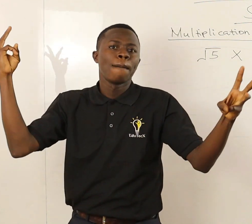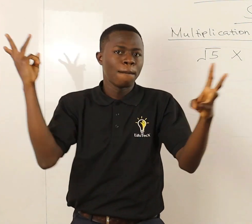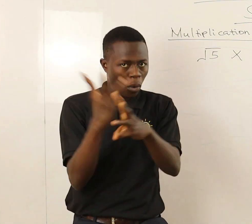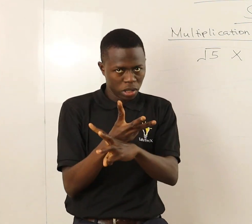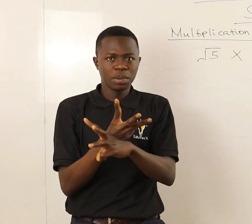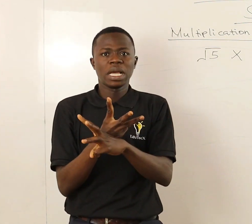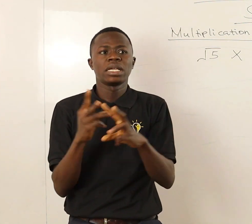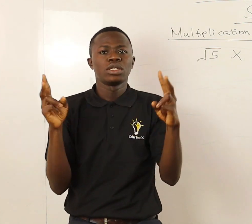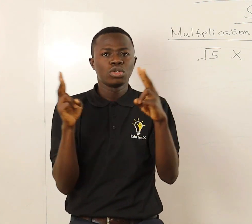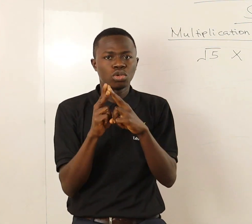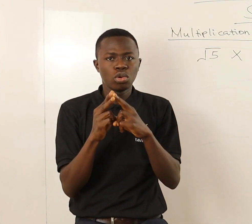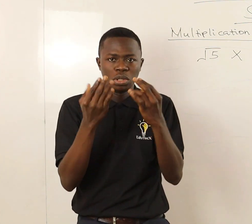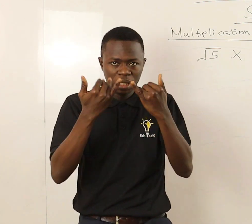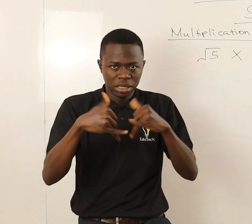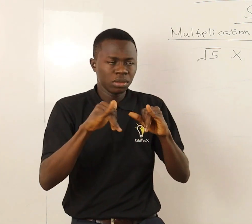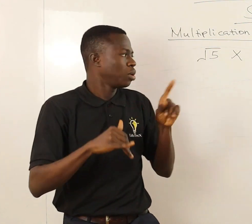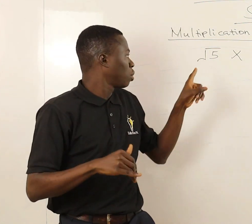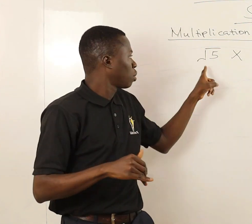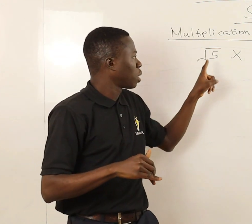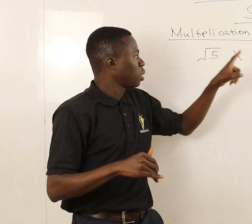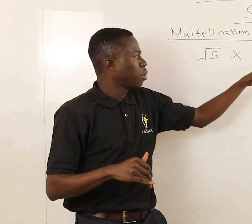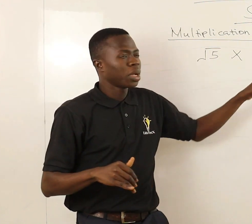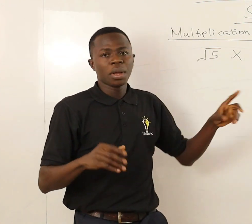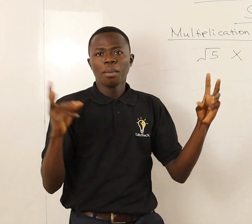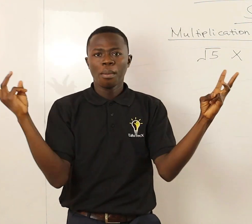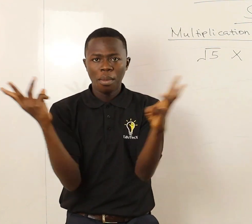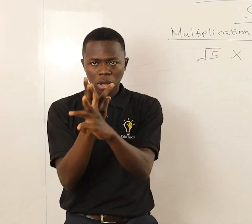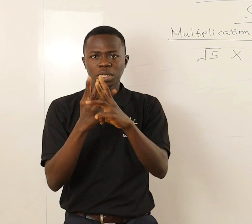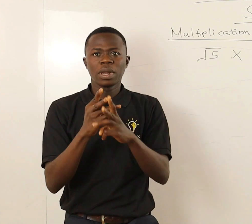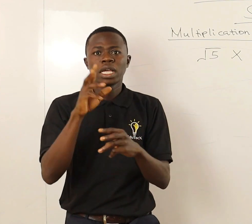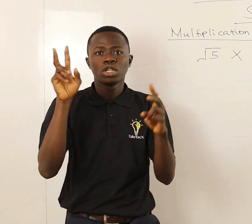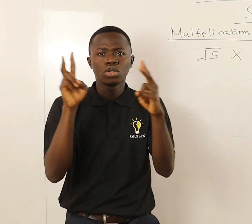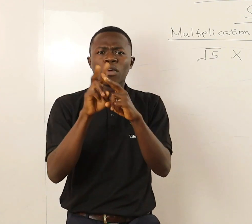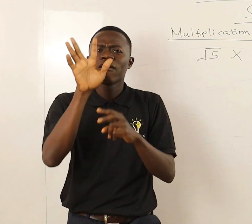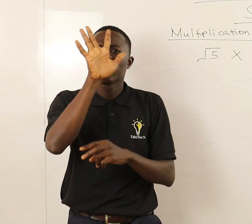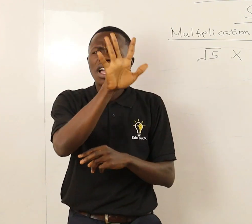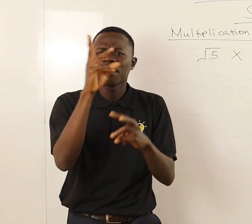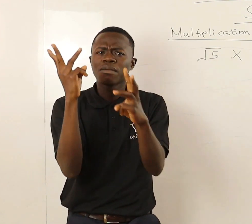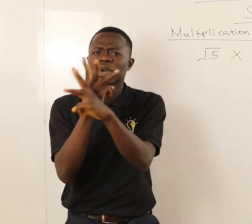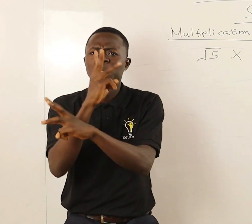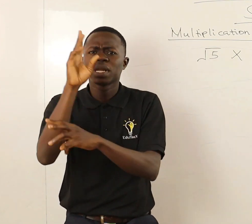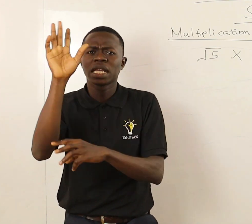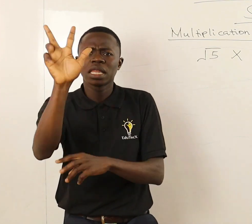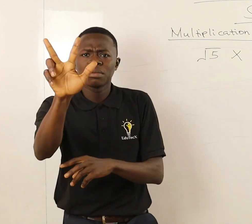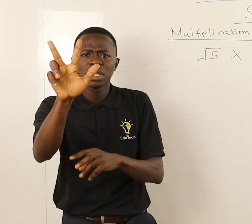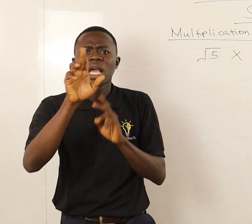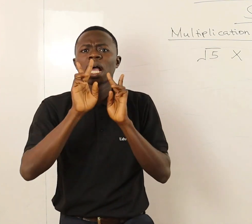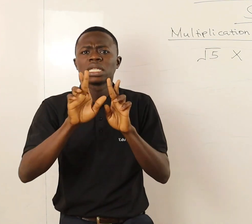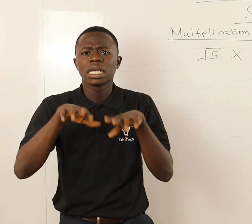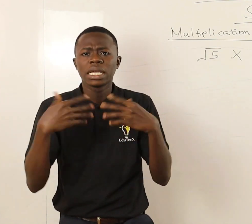same or whether they are not the same. So try doing something. Can you multiply square root of 5